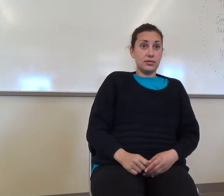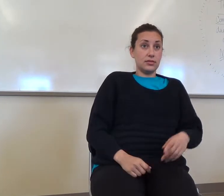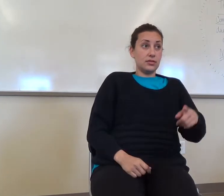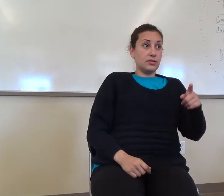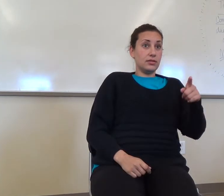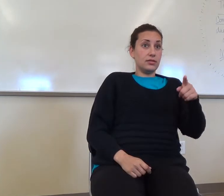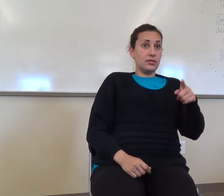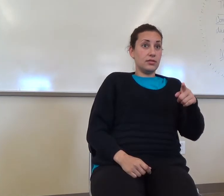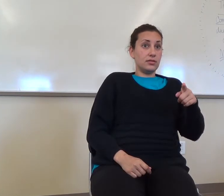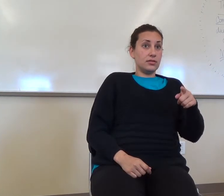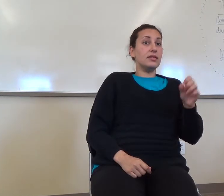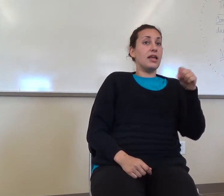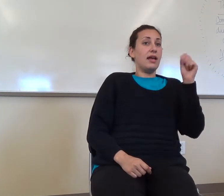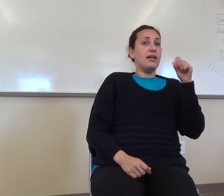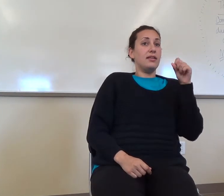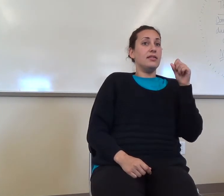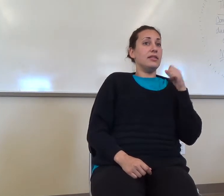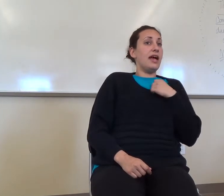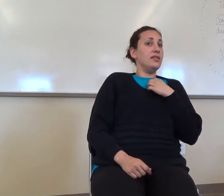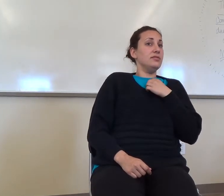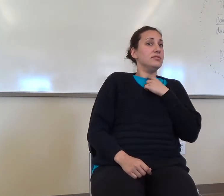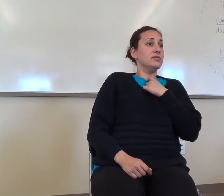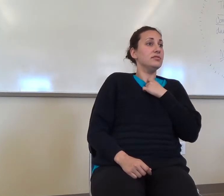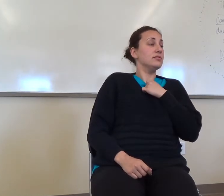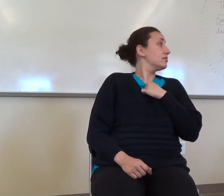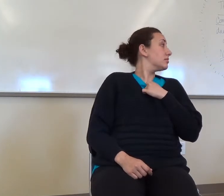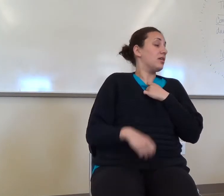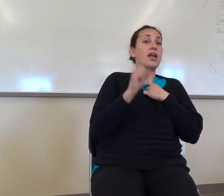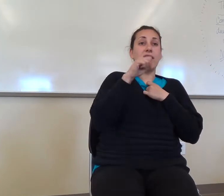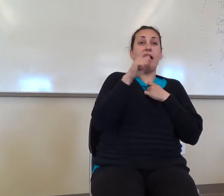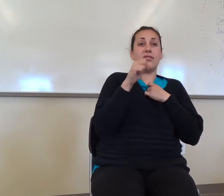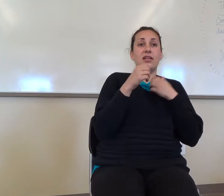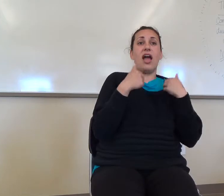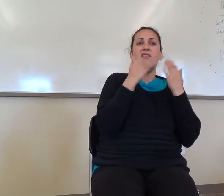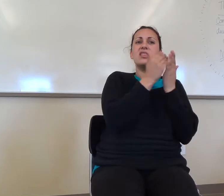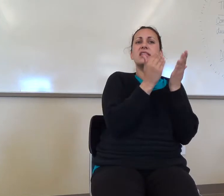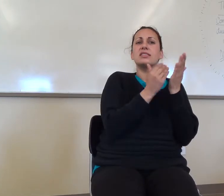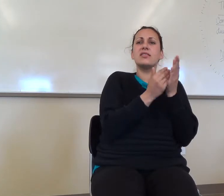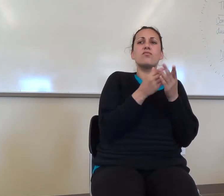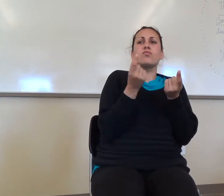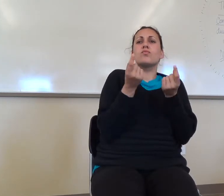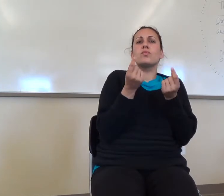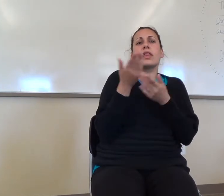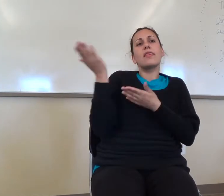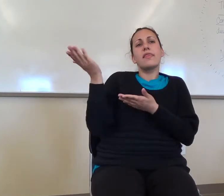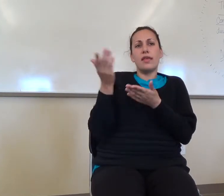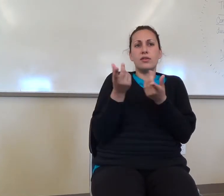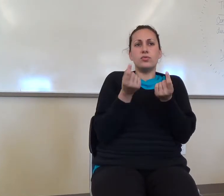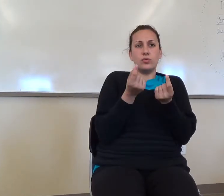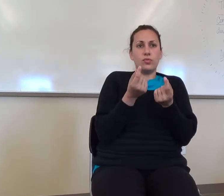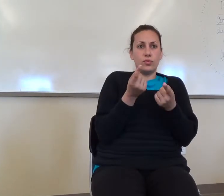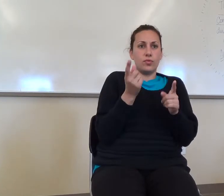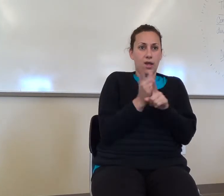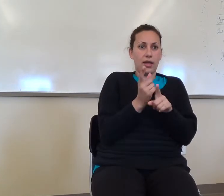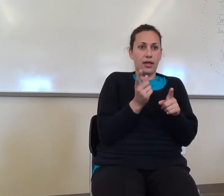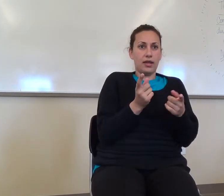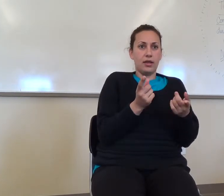Yes. Yeah. Yeah. Yeah, there's a list of what they do, right? There's a list of what they do.